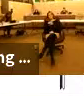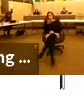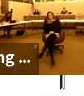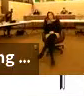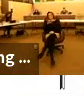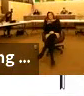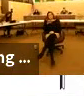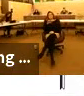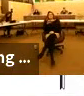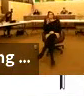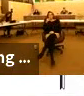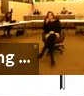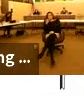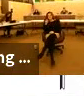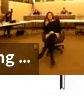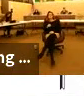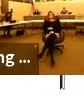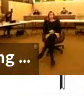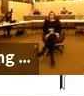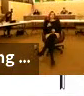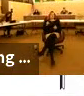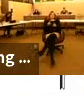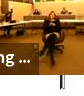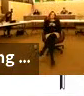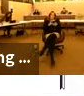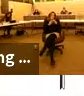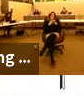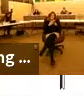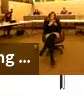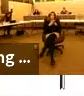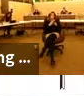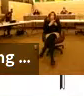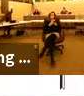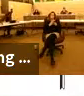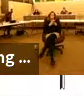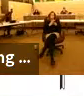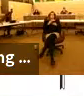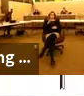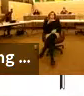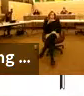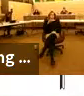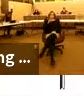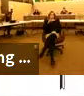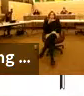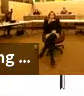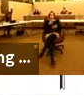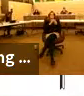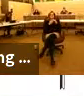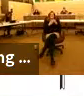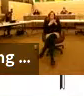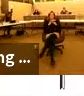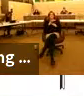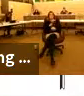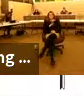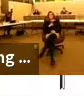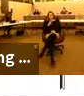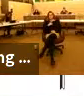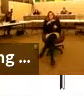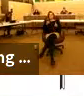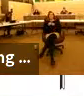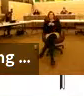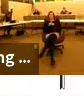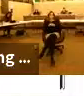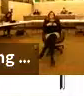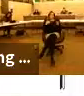by the town's independent traffic consultant. It's also even been reviewed by one of the neighbors in the area, had a